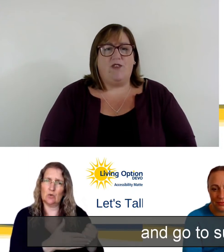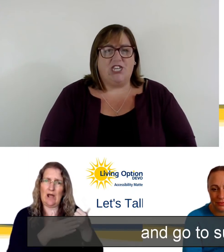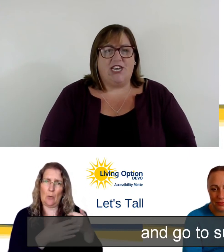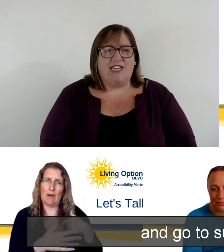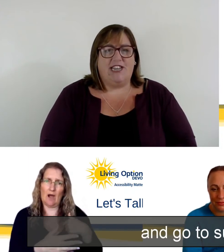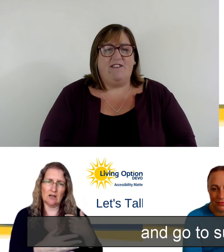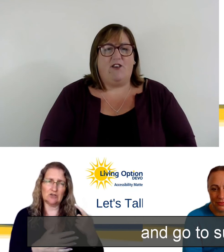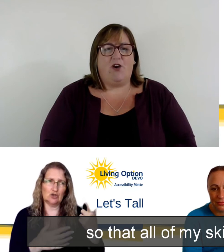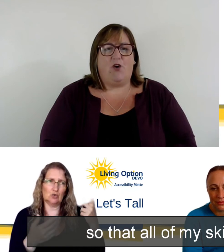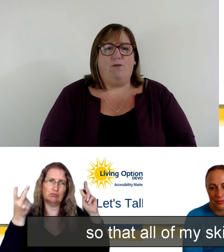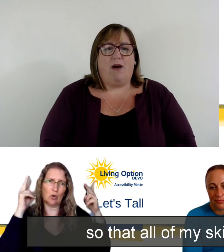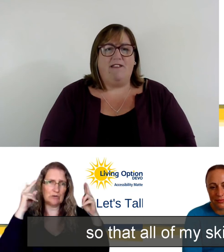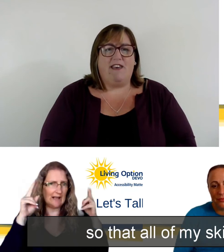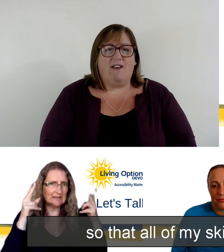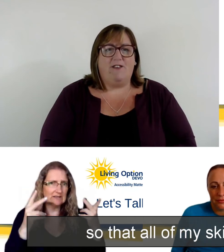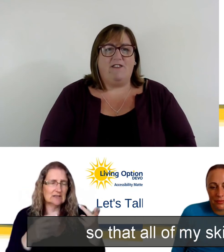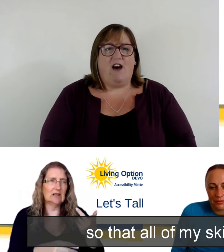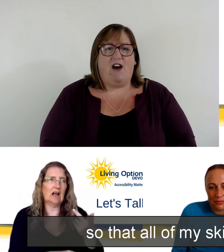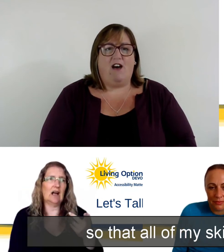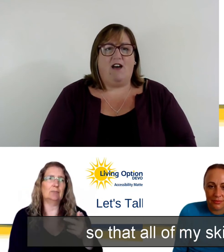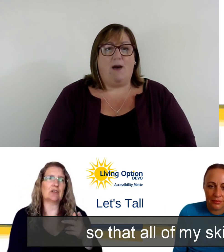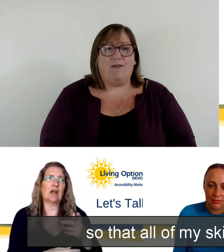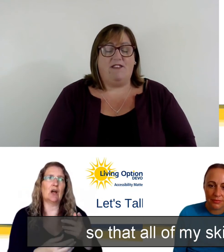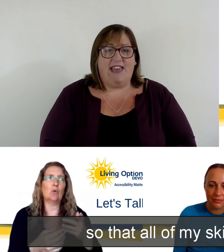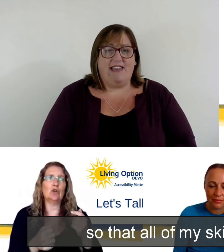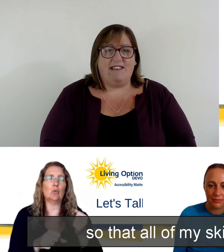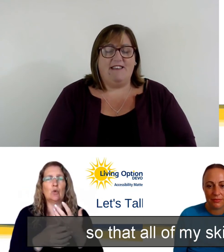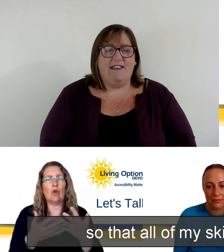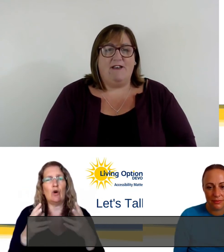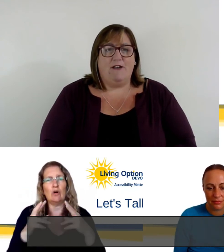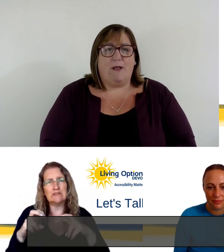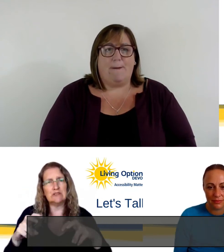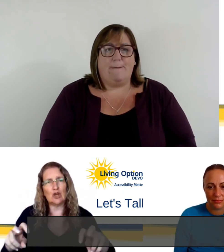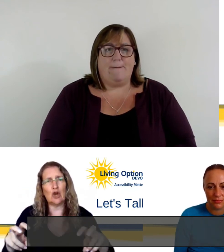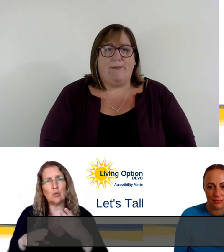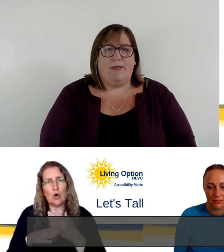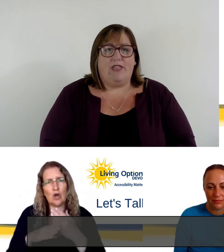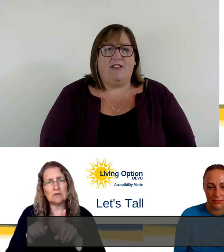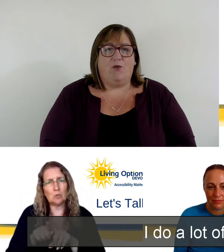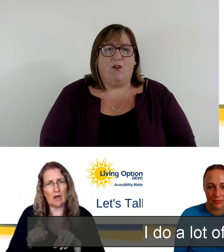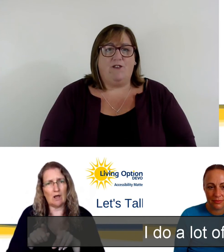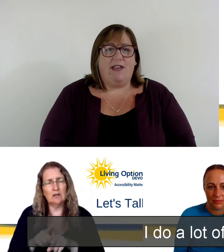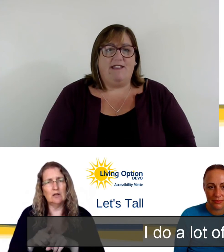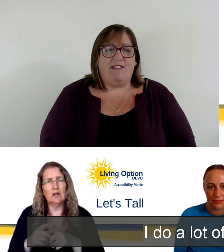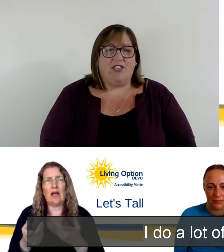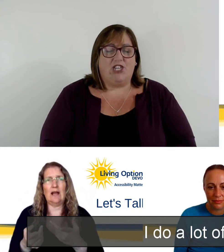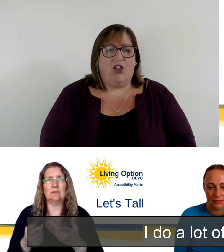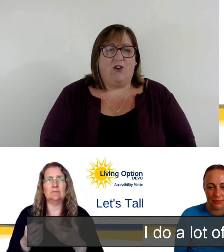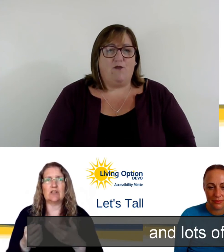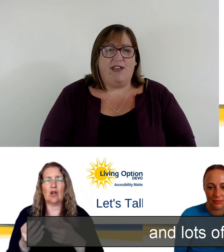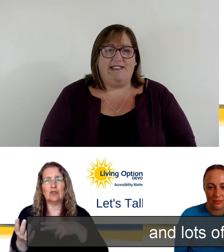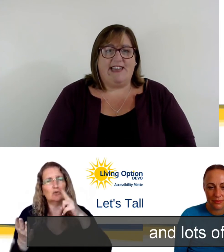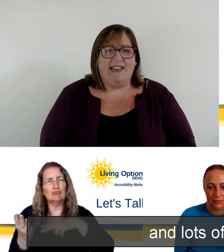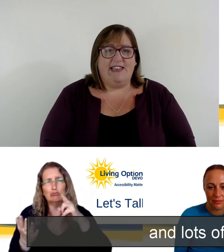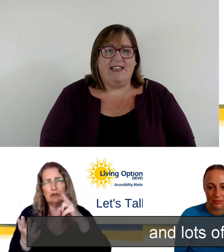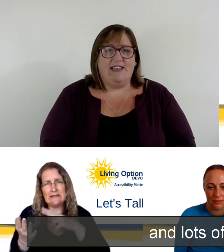to supervision so that all of my skills are up to date. I do a lot of research and